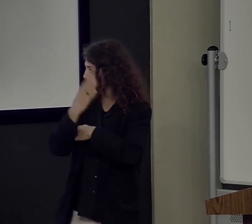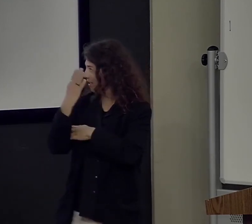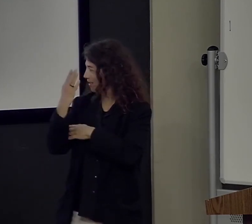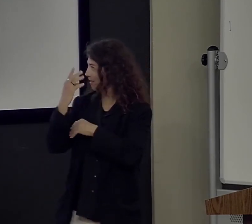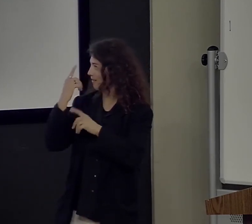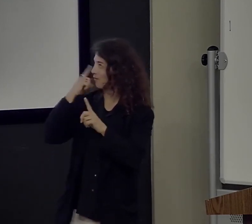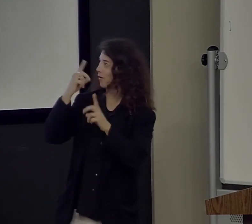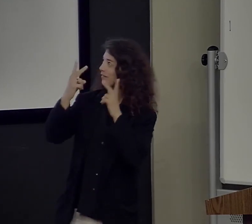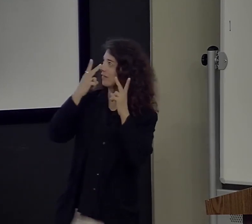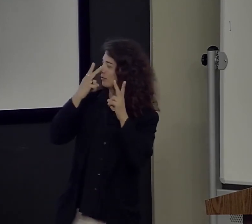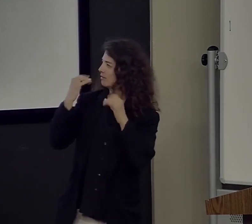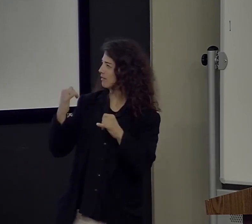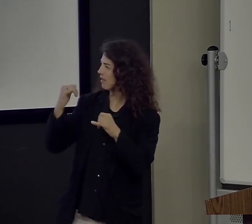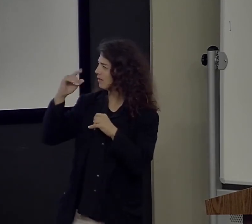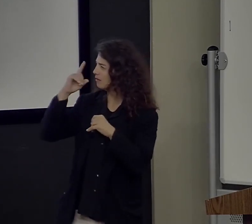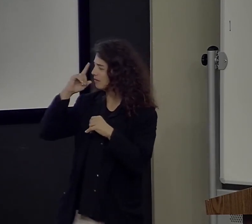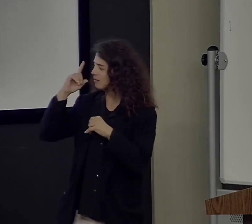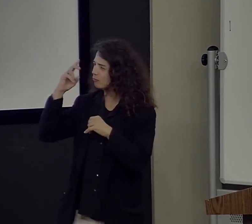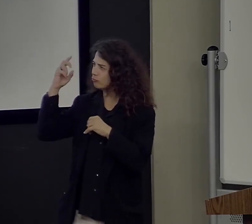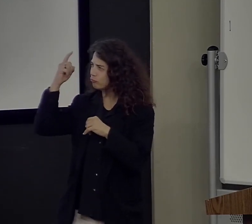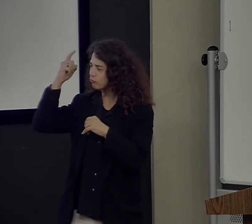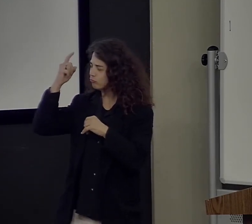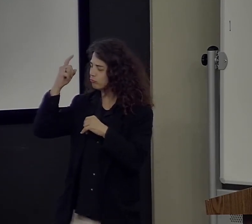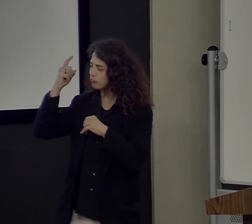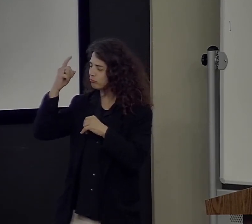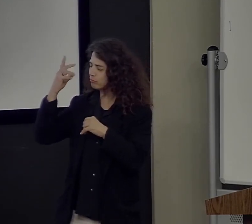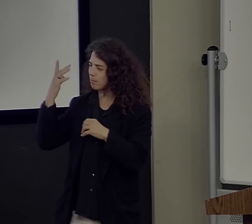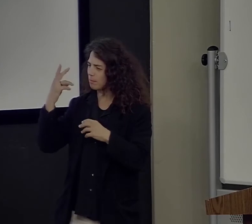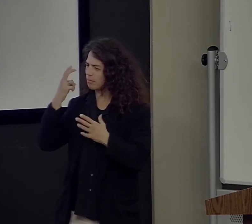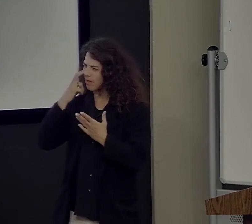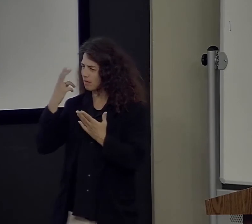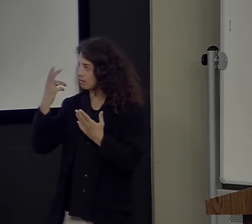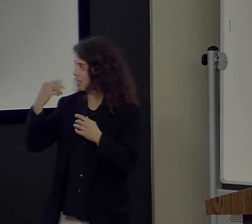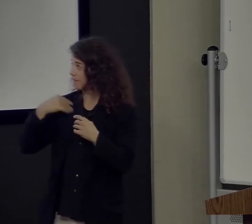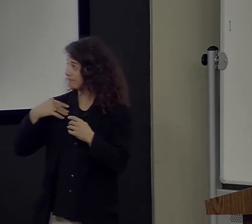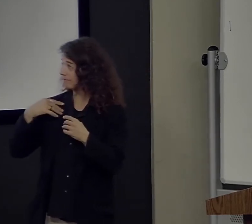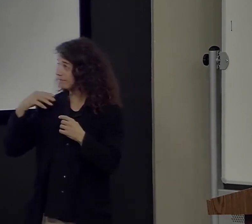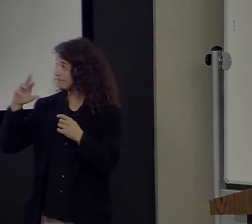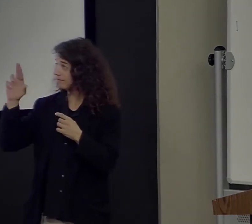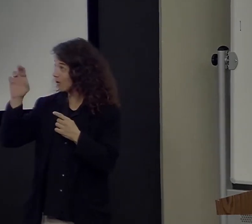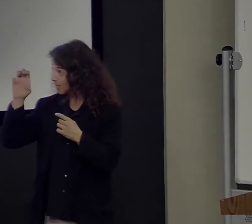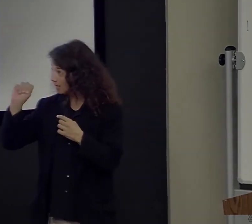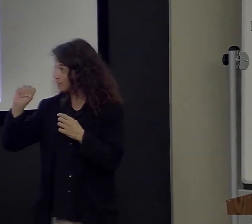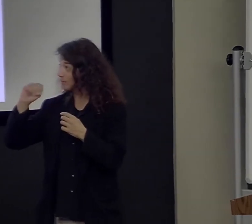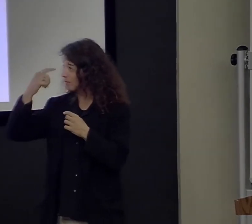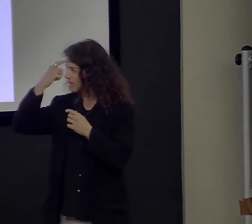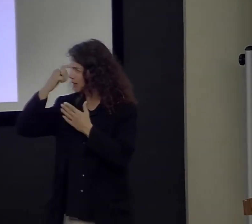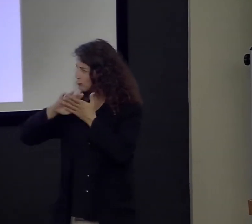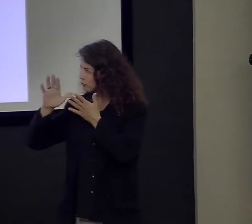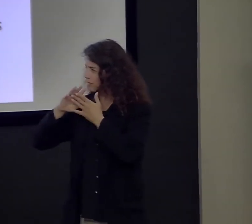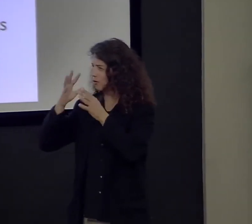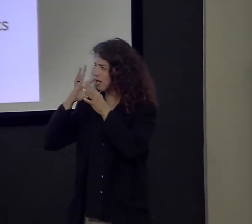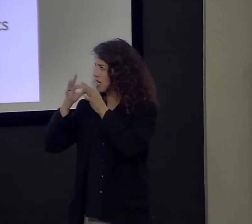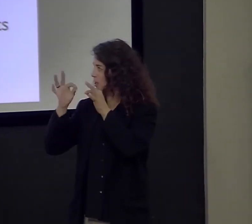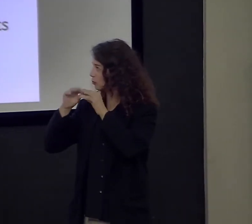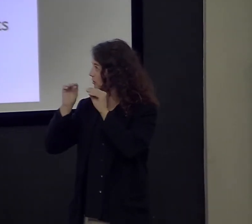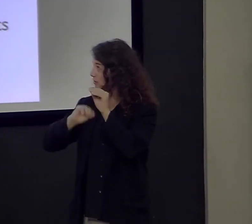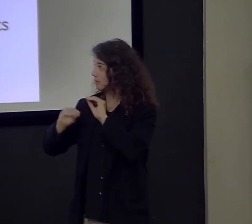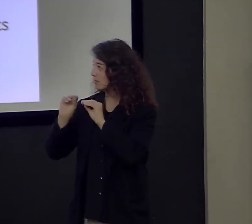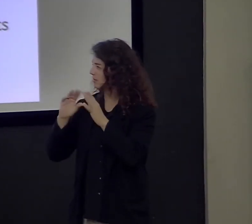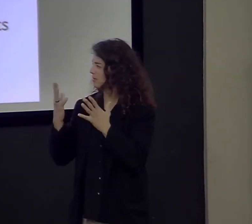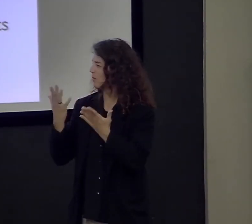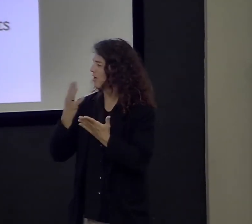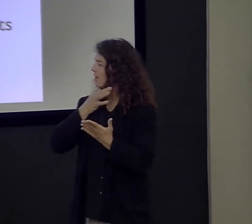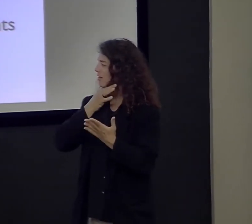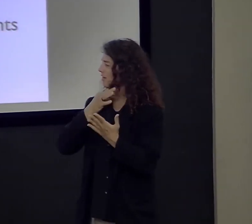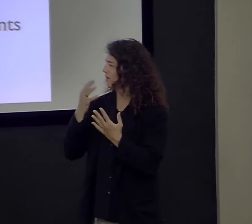if it's almost like, the brain kind of, it's almost like the brain is cleaning itself in the evening. I wonder if there's some type of function